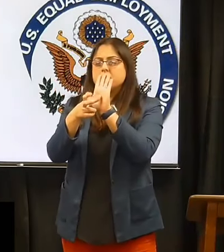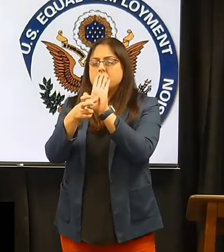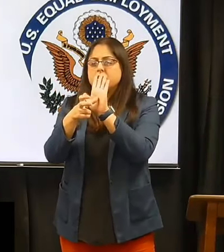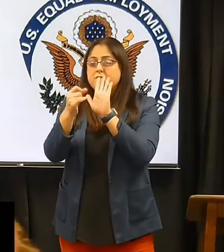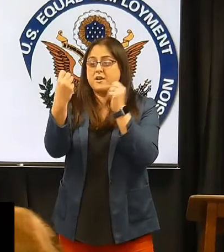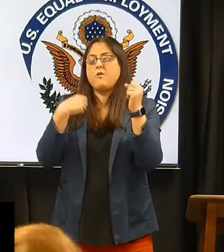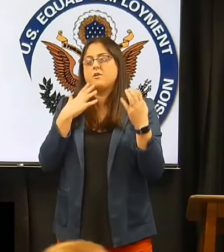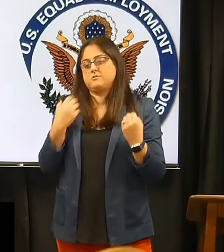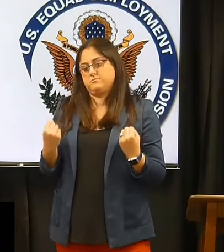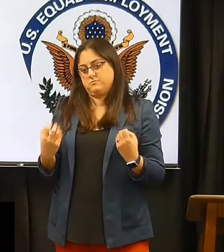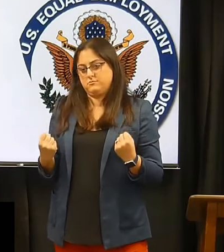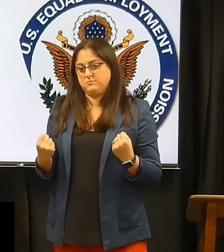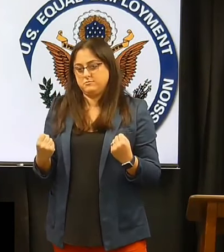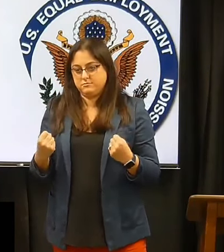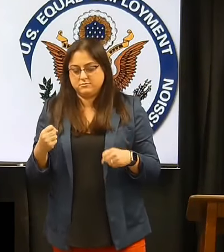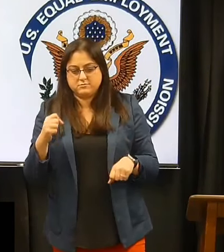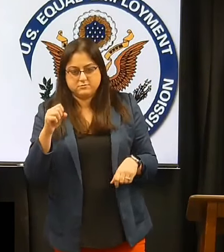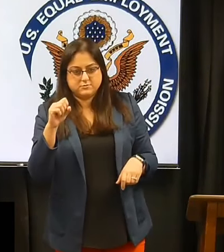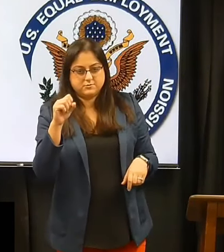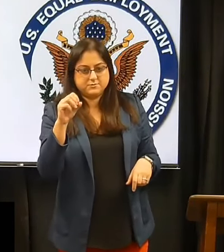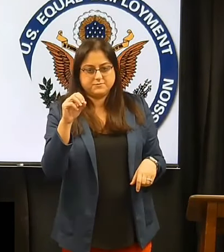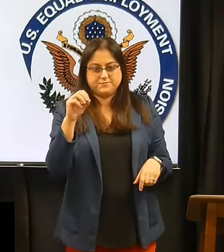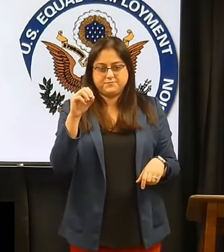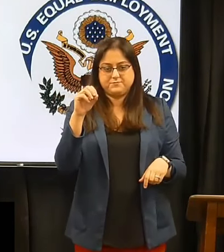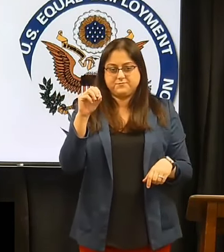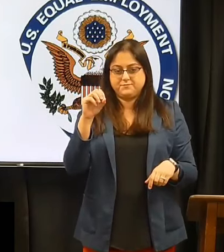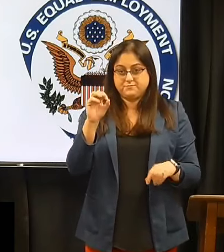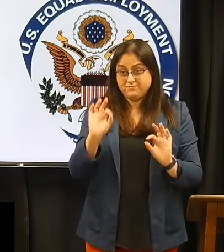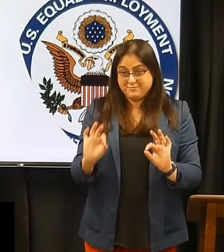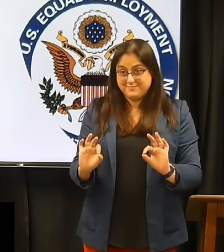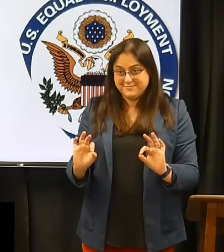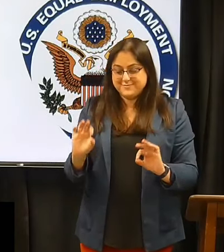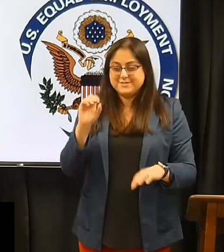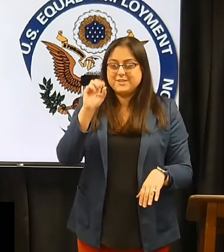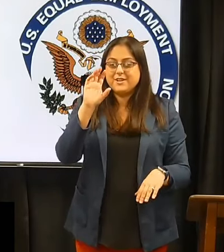So I'll copy what you sign, so what you sign I'll copy, okay?